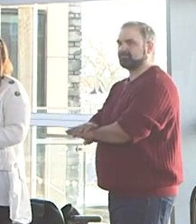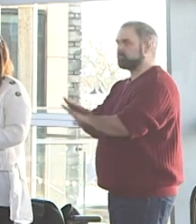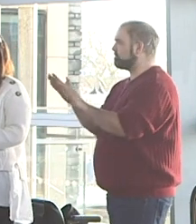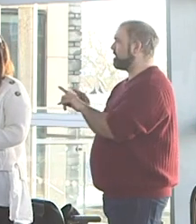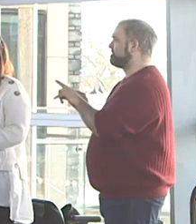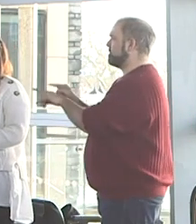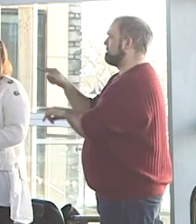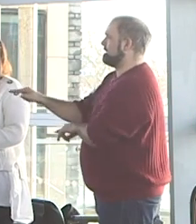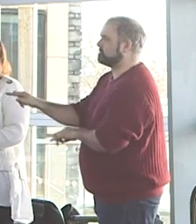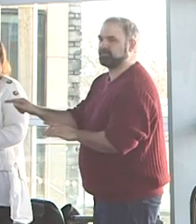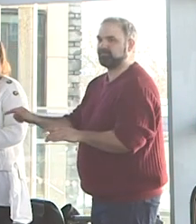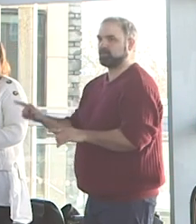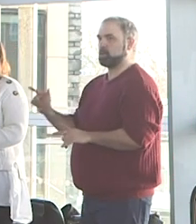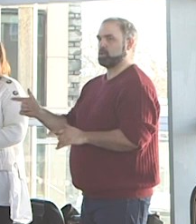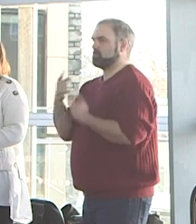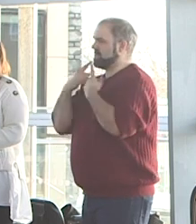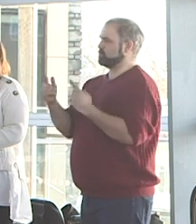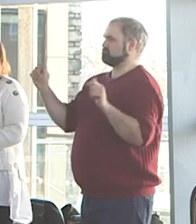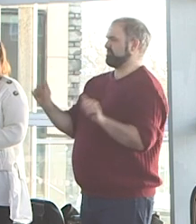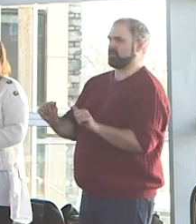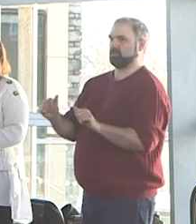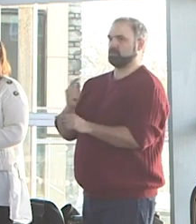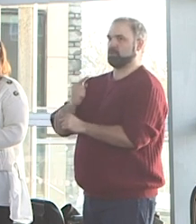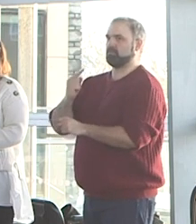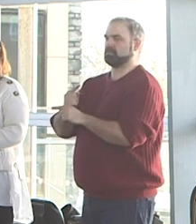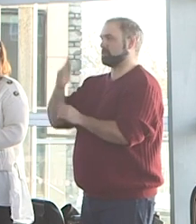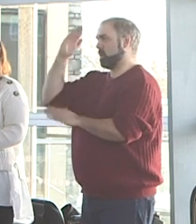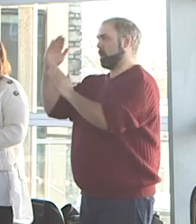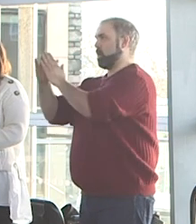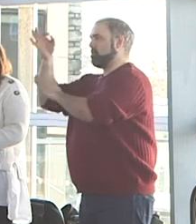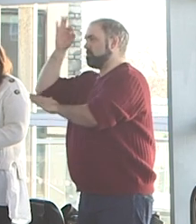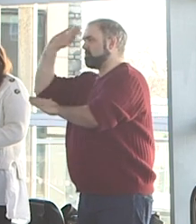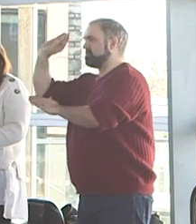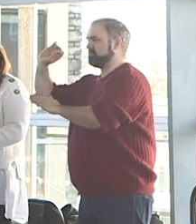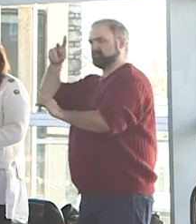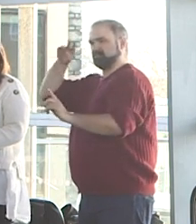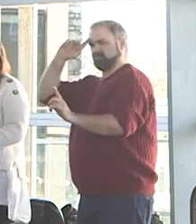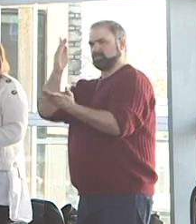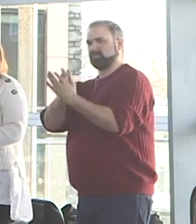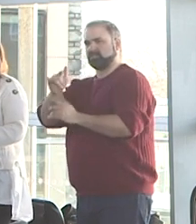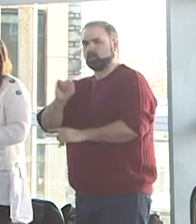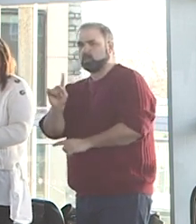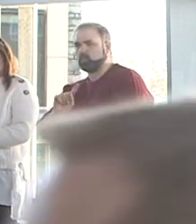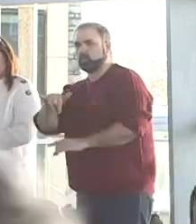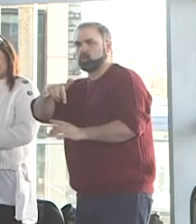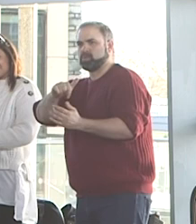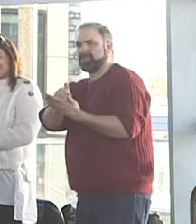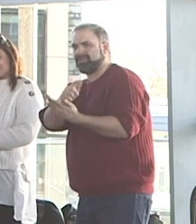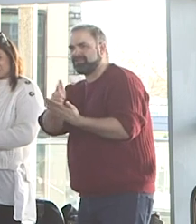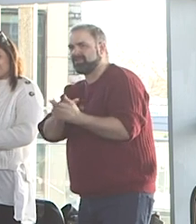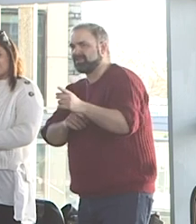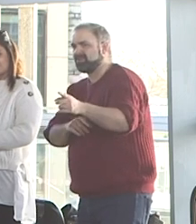Sort of following on from that one, you mentioned very briefly about the Home Office deciding that, you know, those gay and straight, yes, and nothing